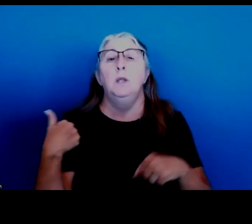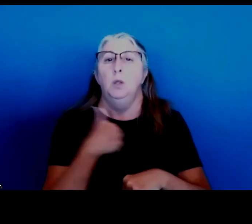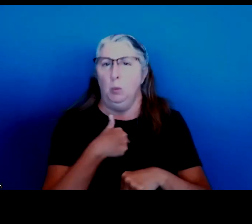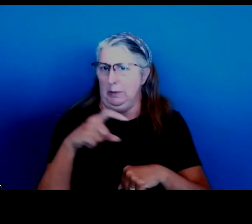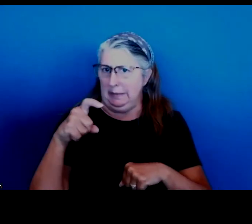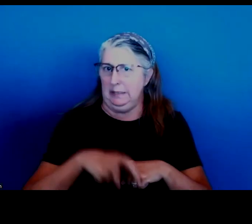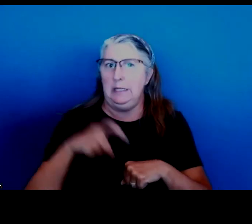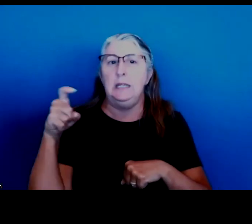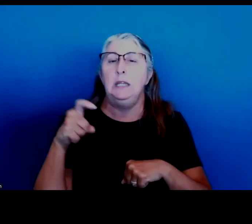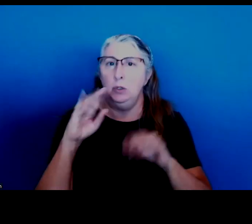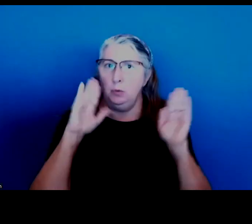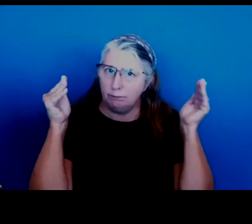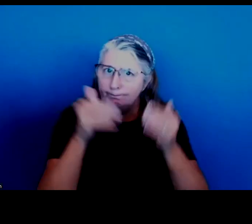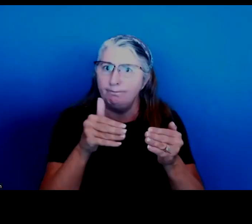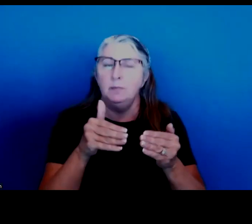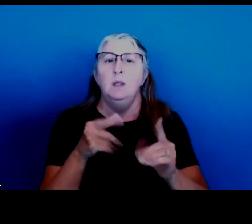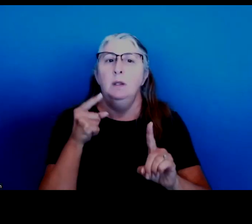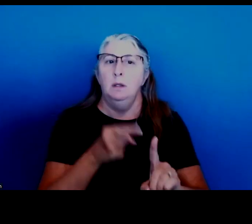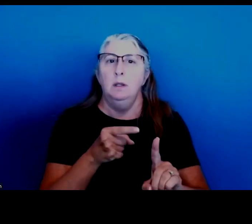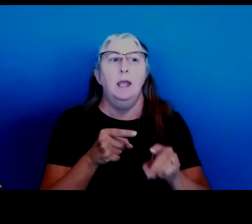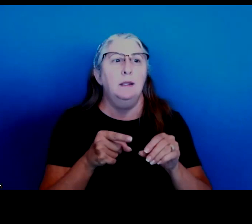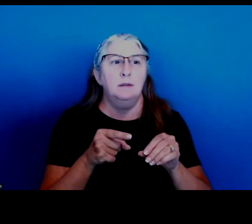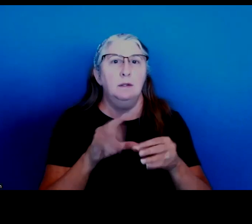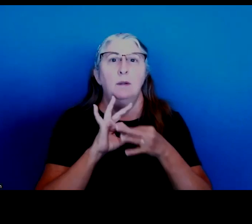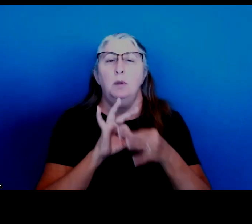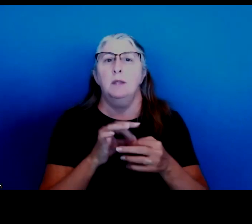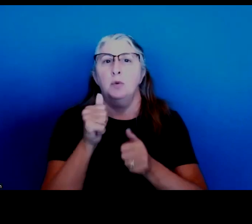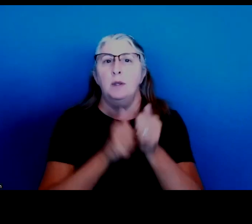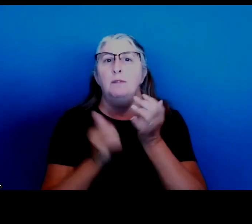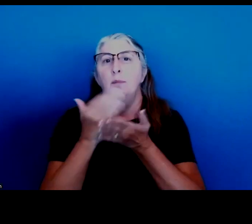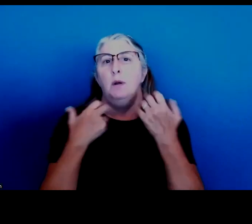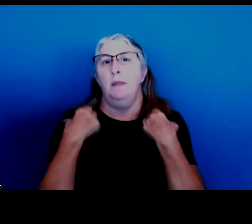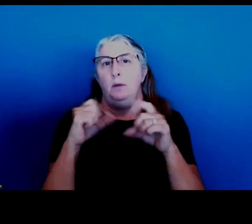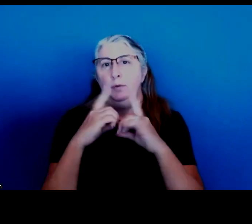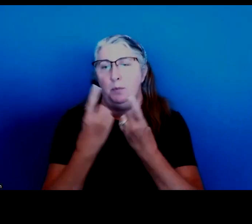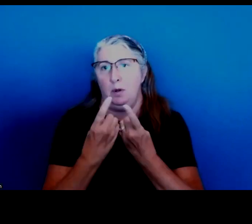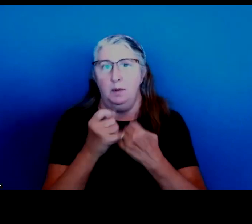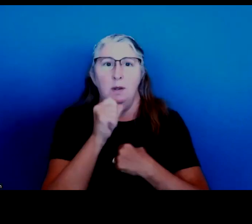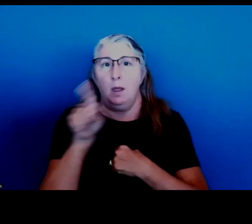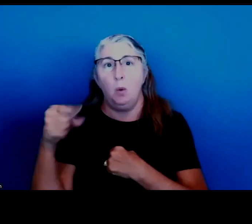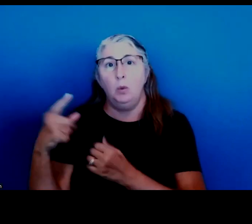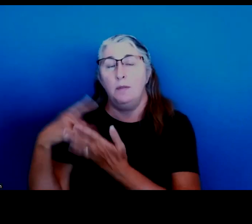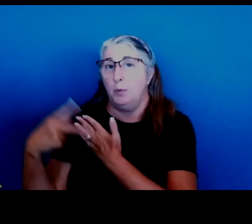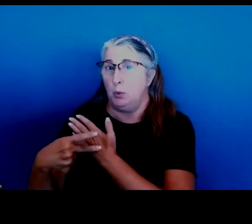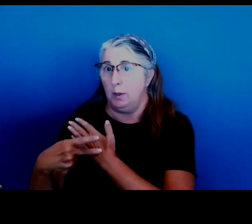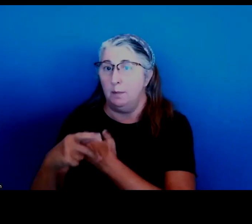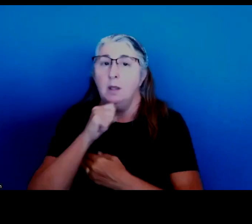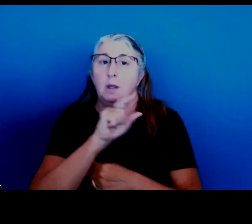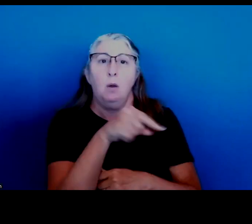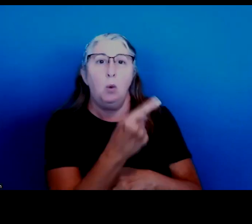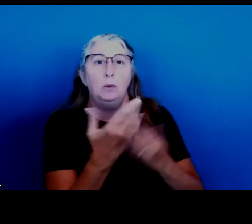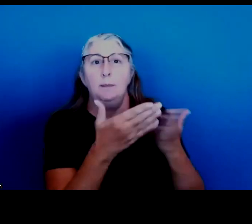to tackle this, and it applies to every part of the health department, and not just the programs, not just